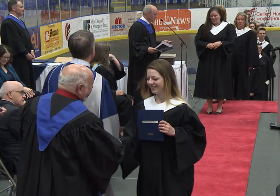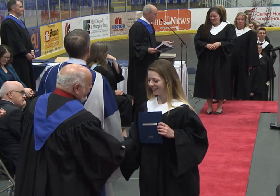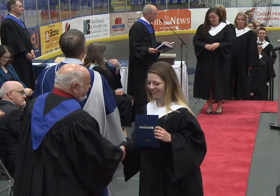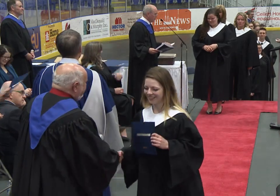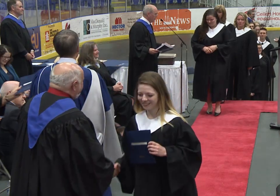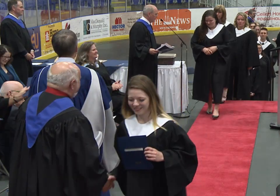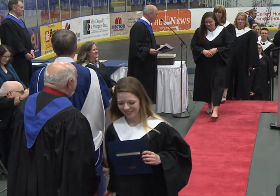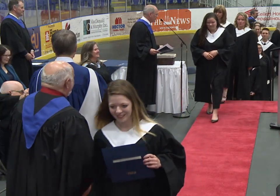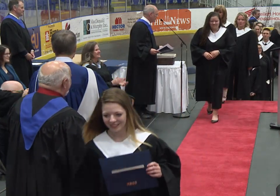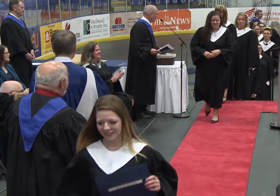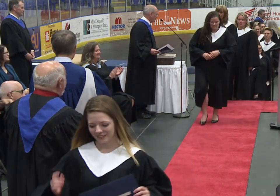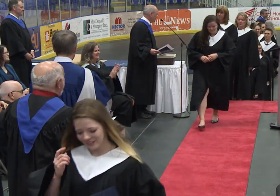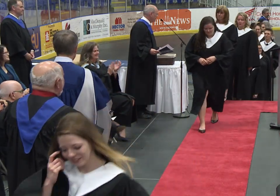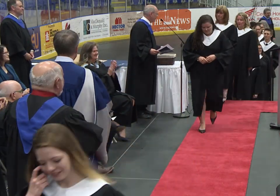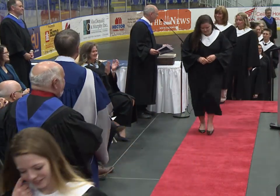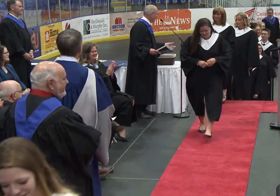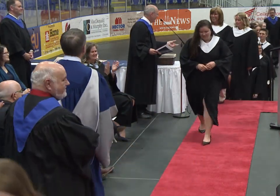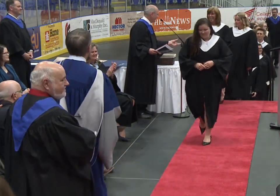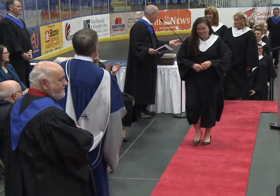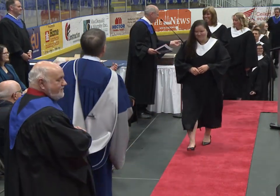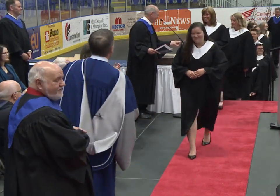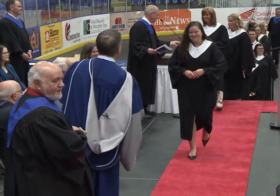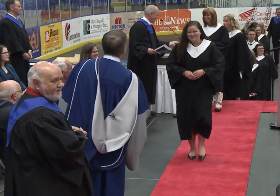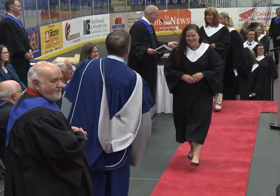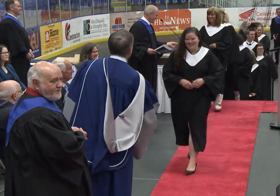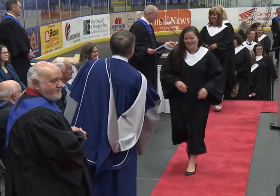Shauna Marshall with honors.